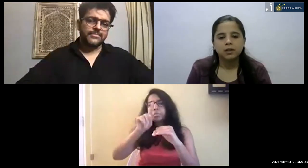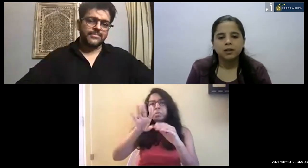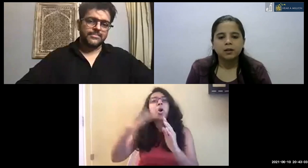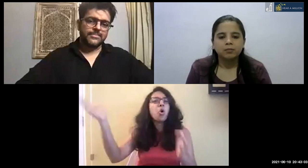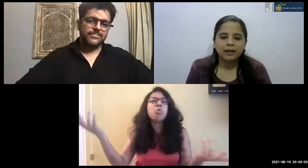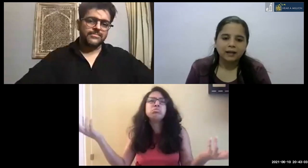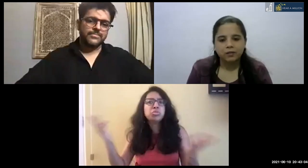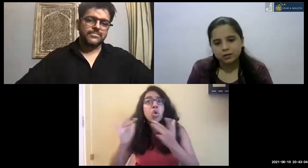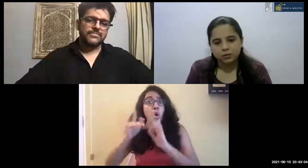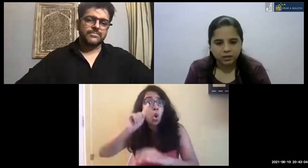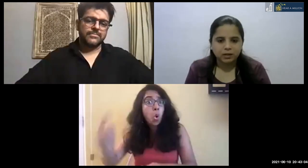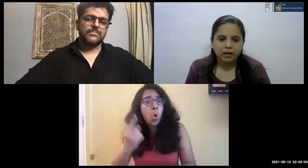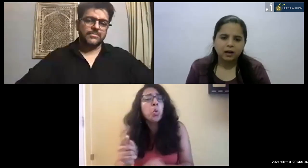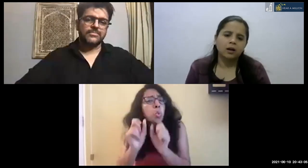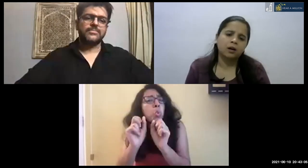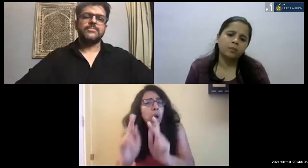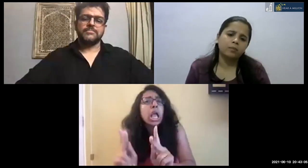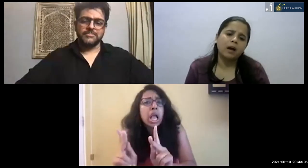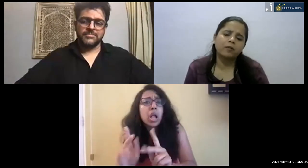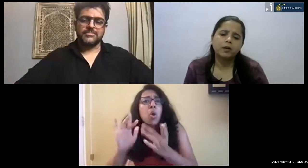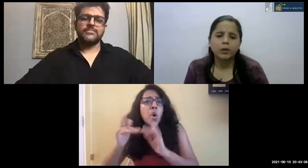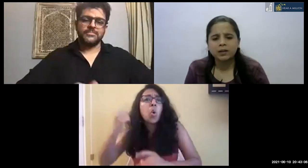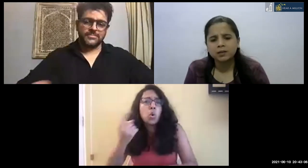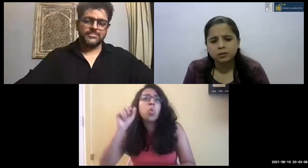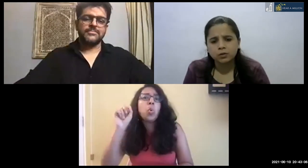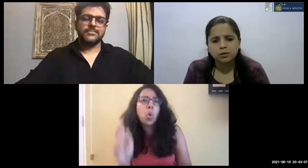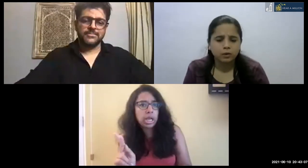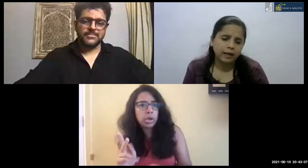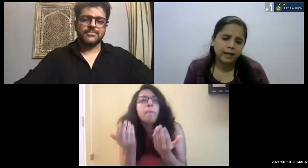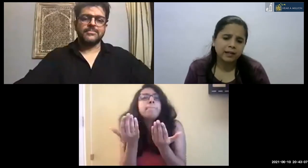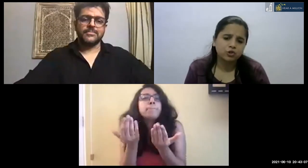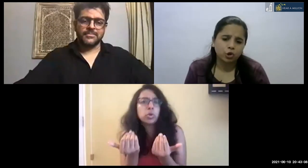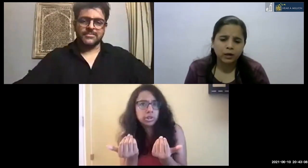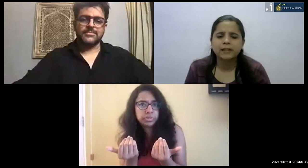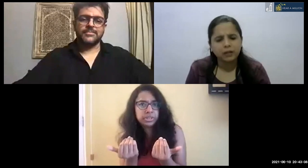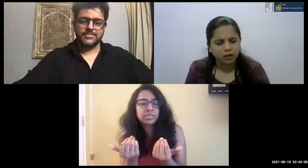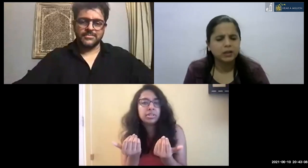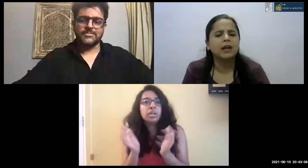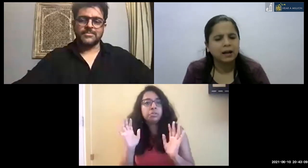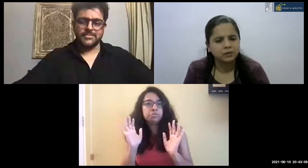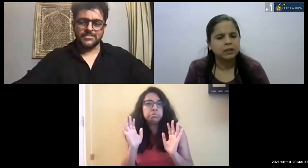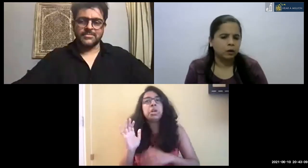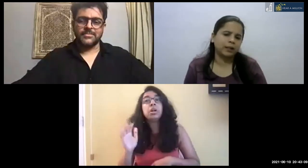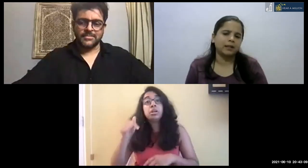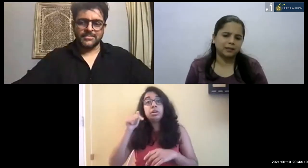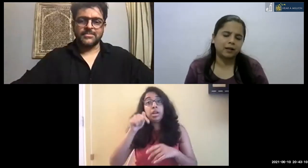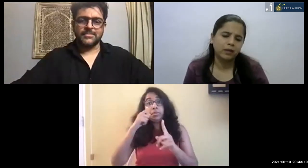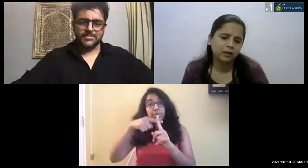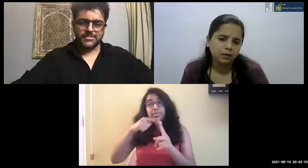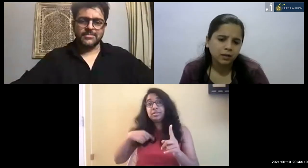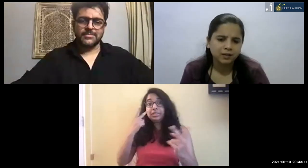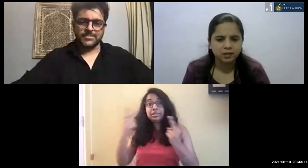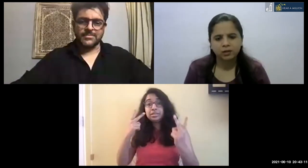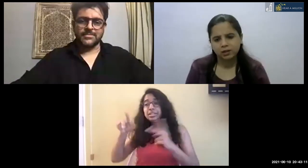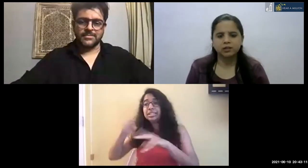the playing activities over there. After 12 years old, I think, yeah, we can have the online class, that we